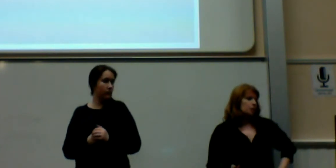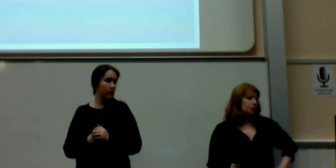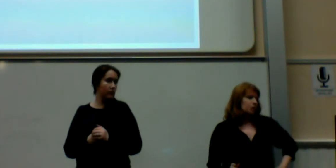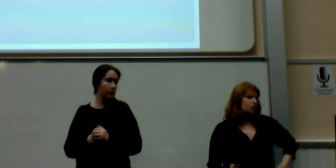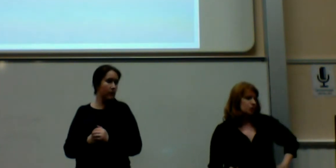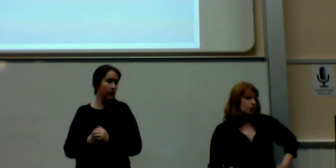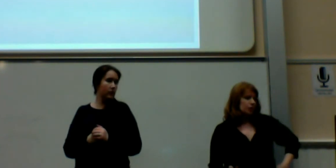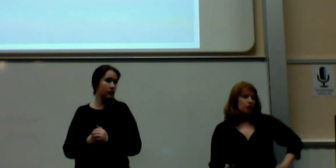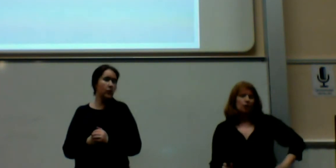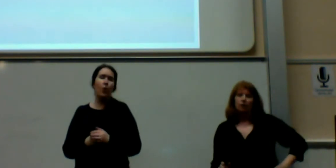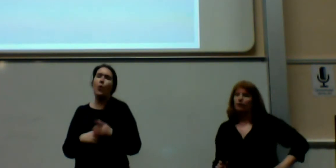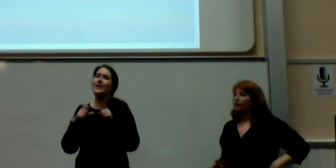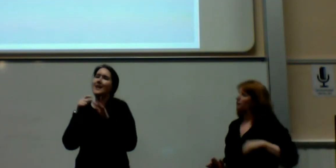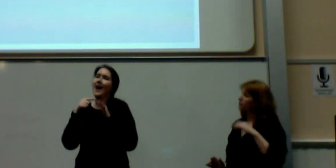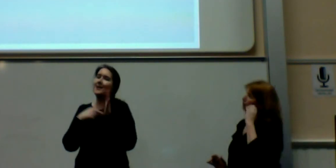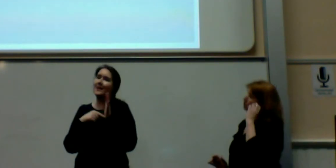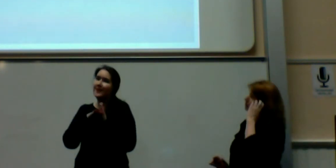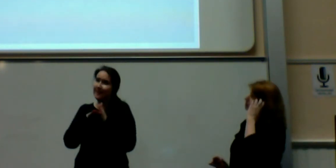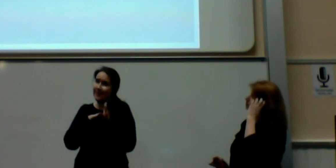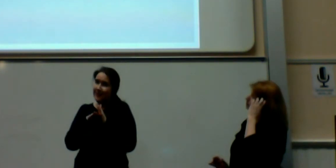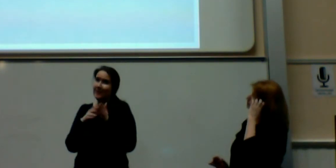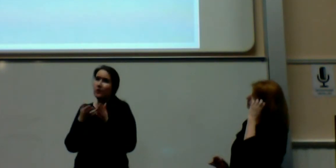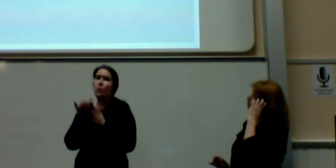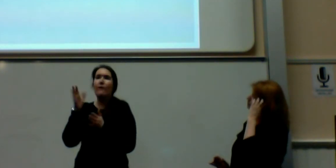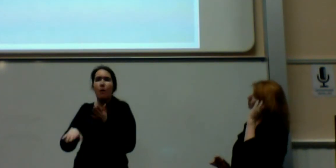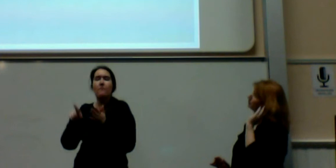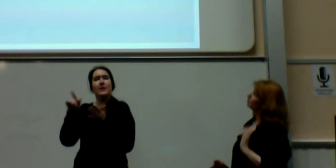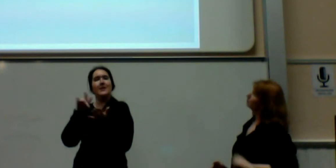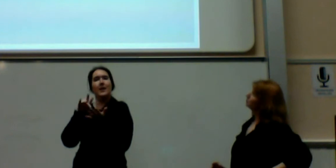The Center for the Study of Ethical Development